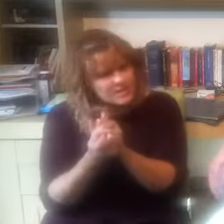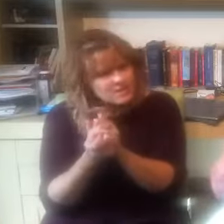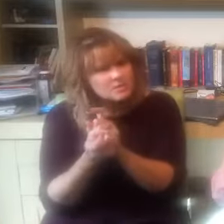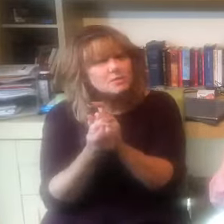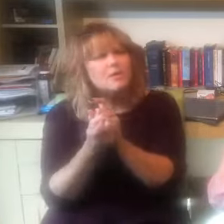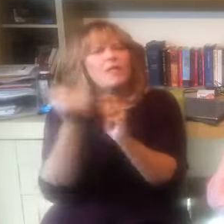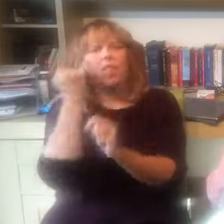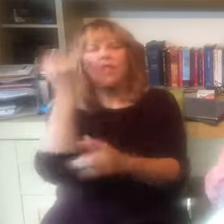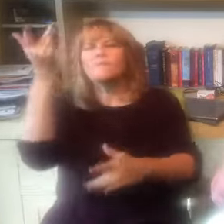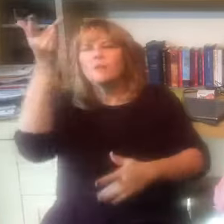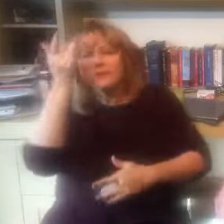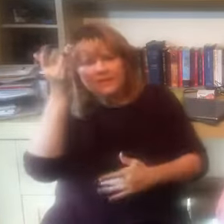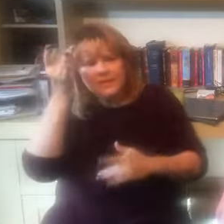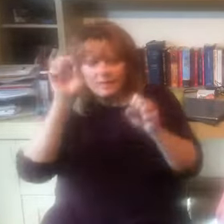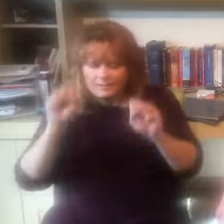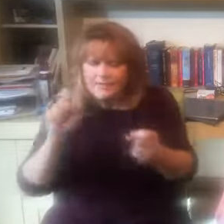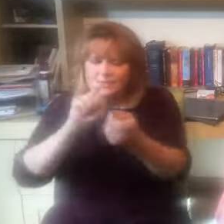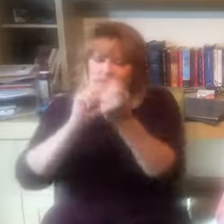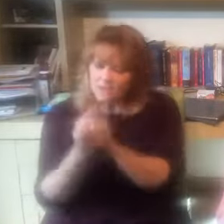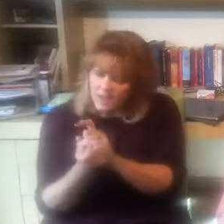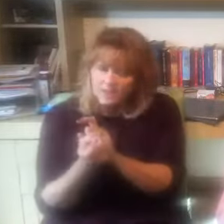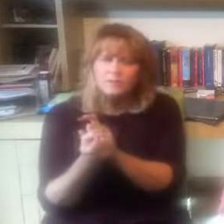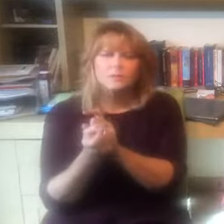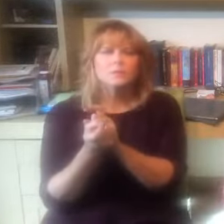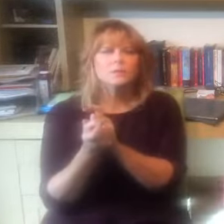you're sick, you can change that.